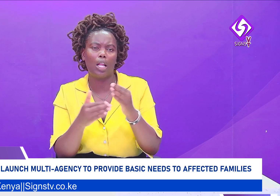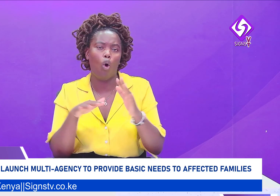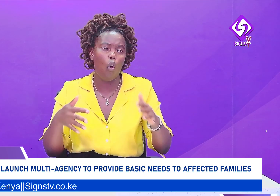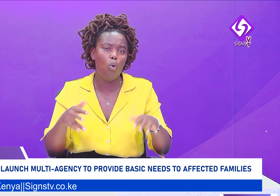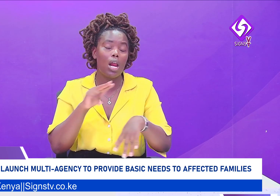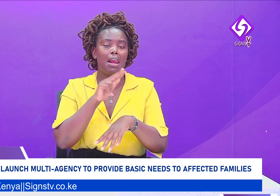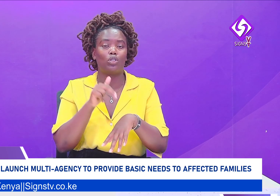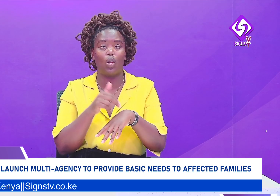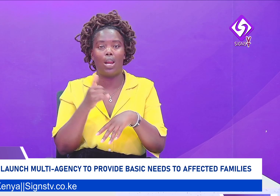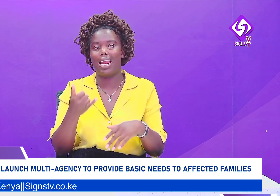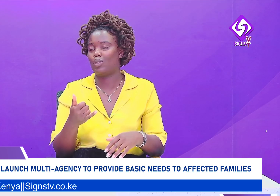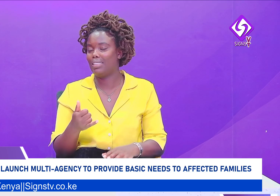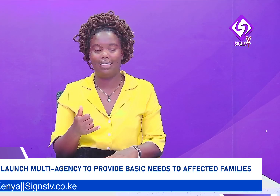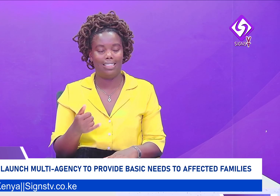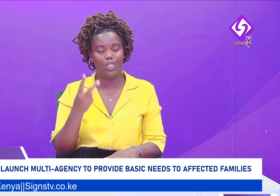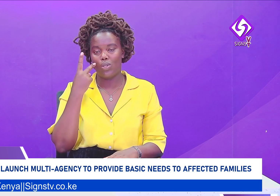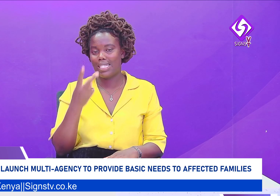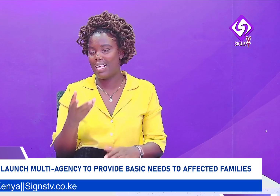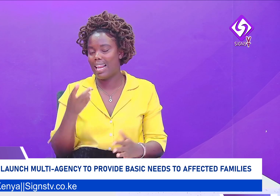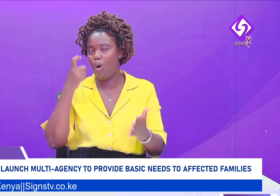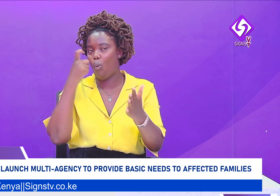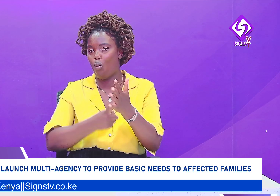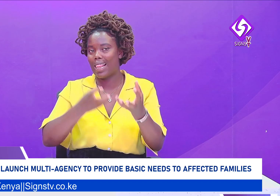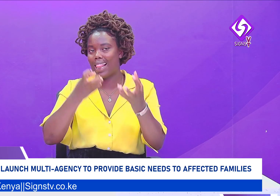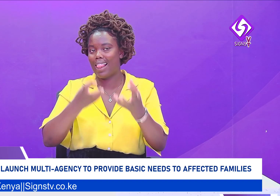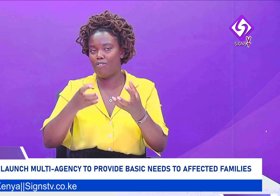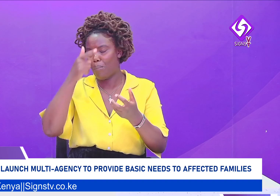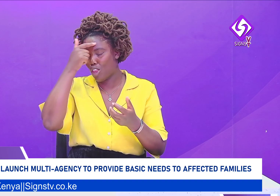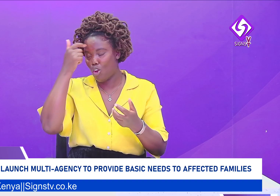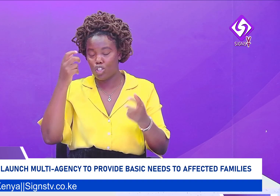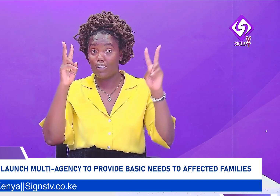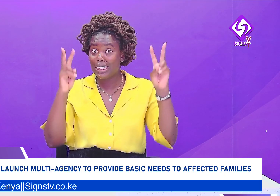nation counts the loss of the disaster.